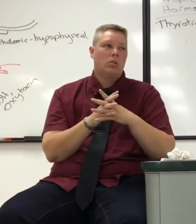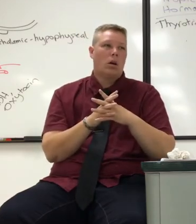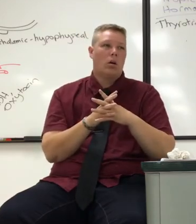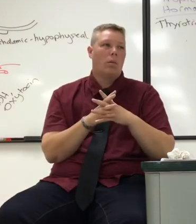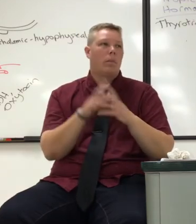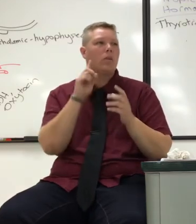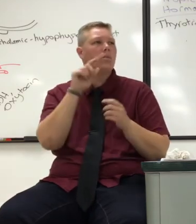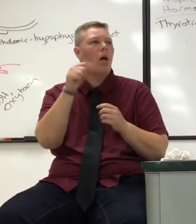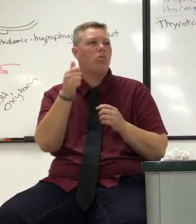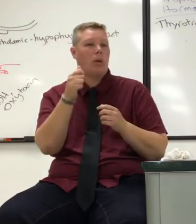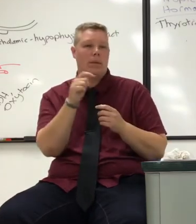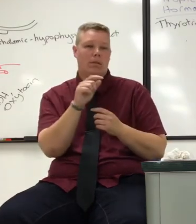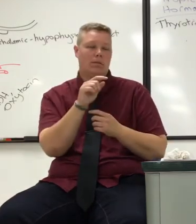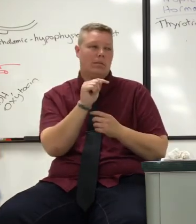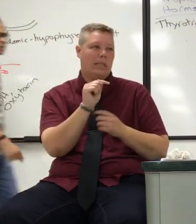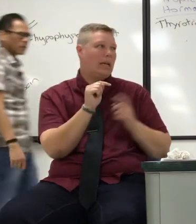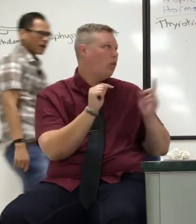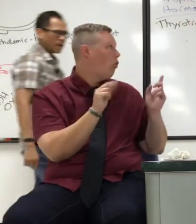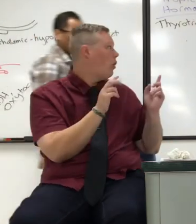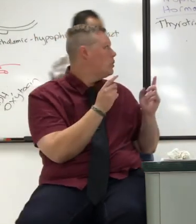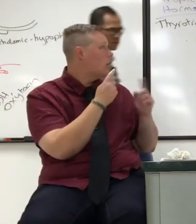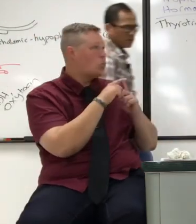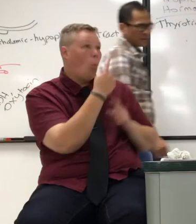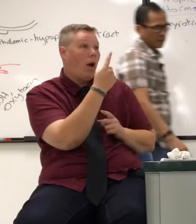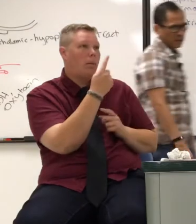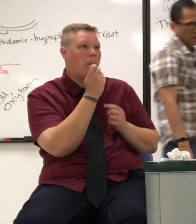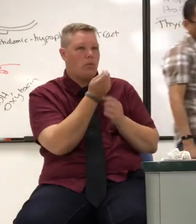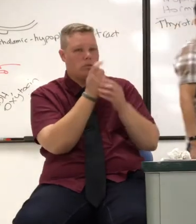There's others. Let's see. The next one I have,